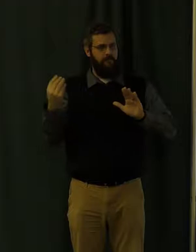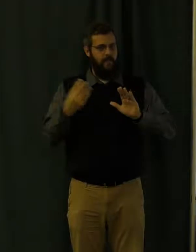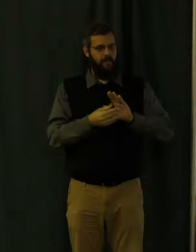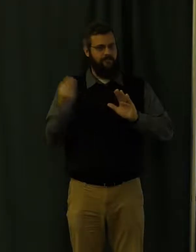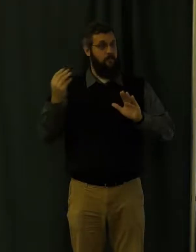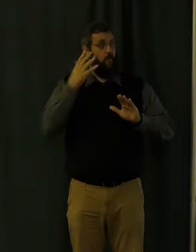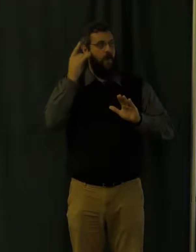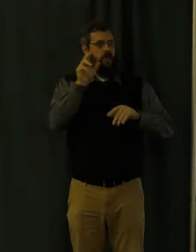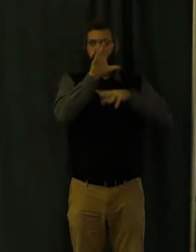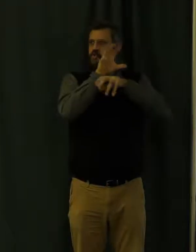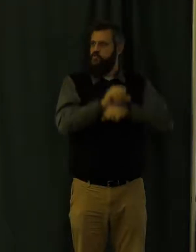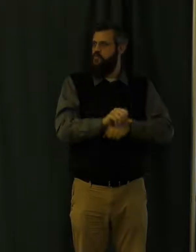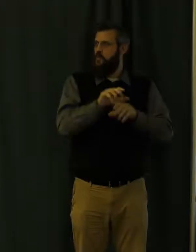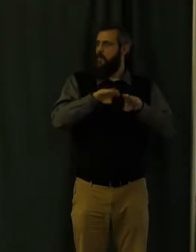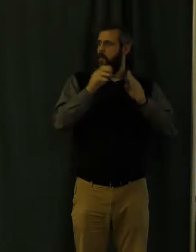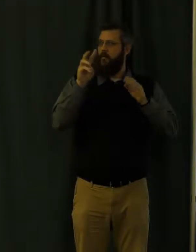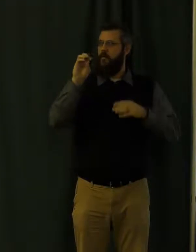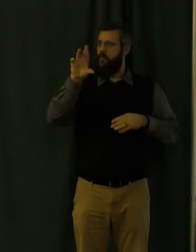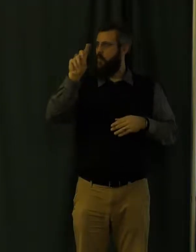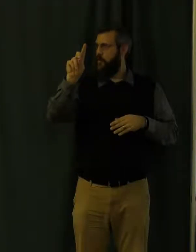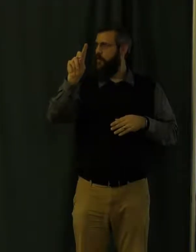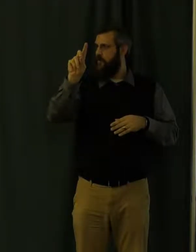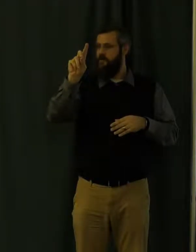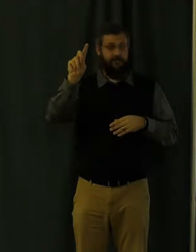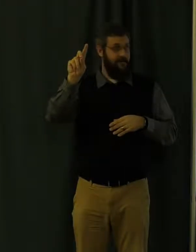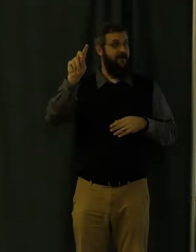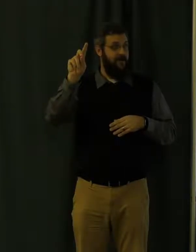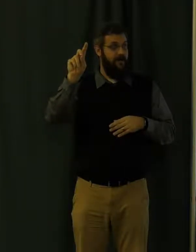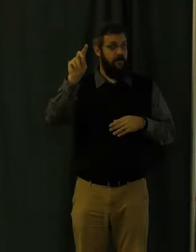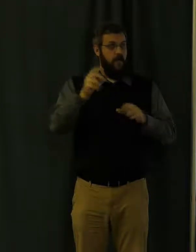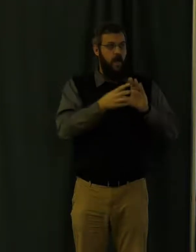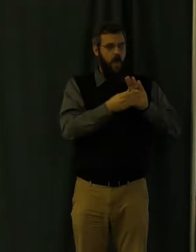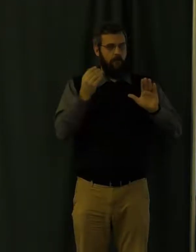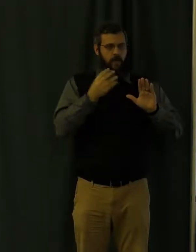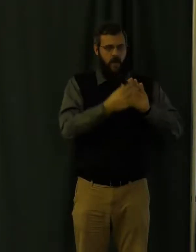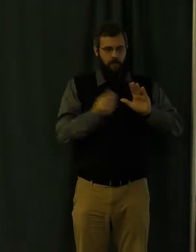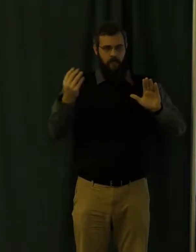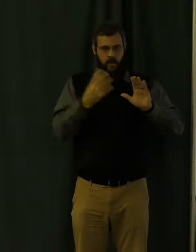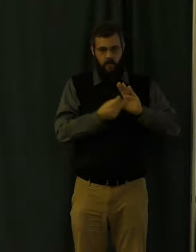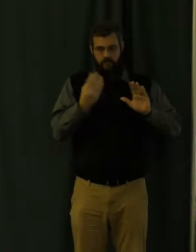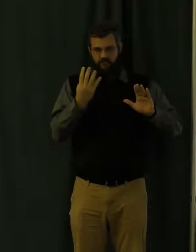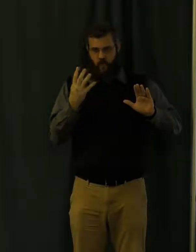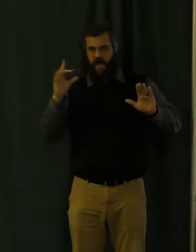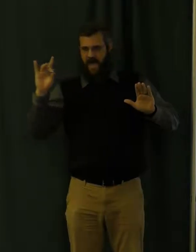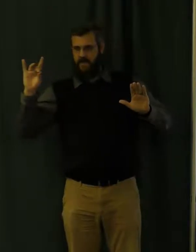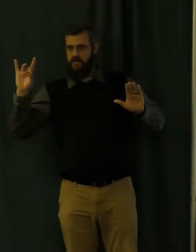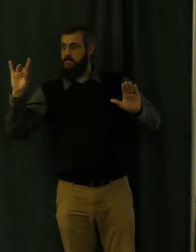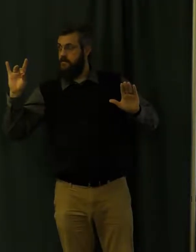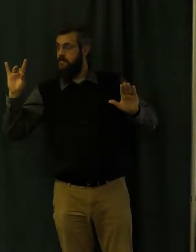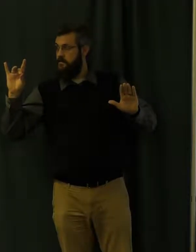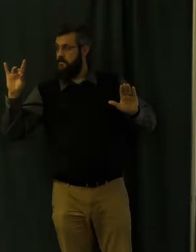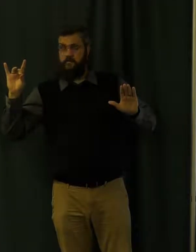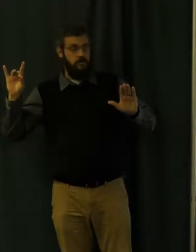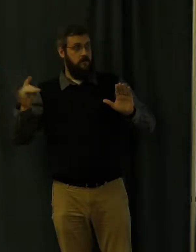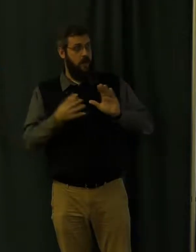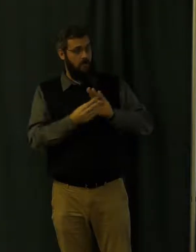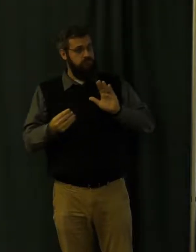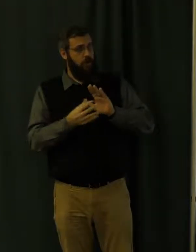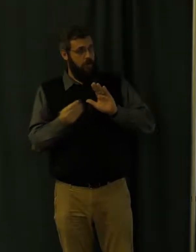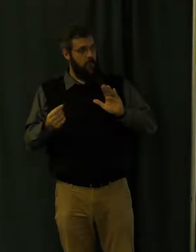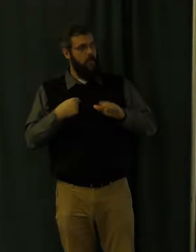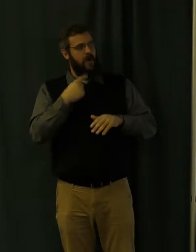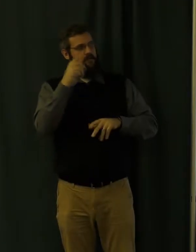just because you're used to that, right? So then you have like 4 copies and 8 copies and however many times you've opened it. So I always